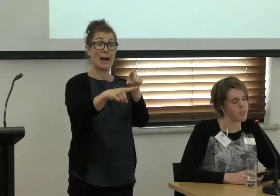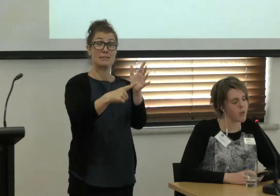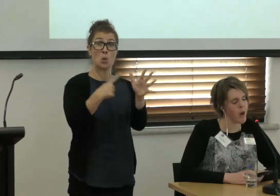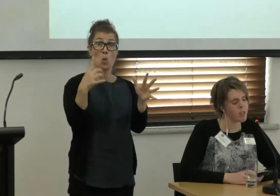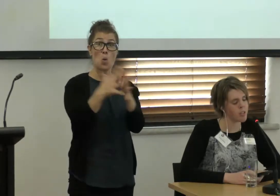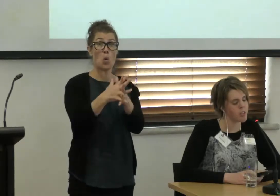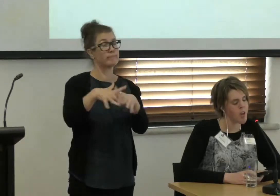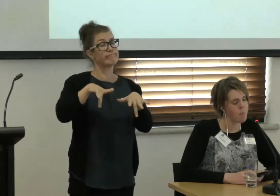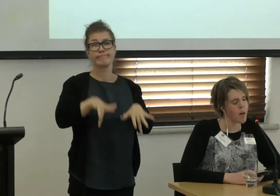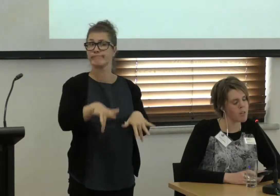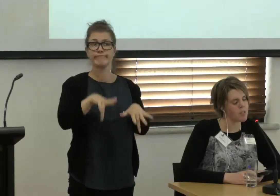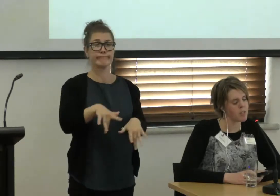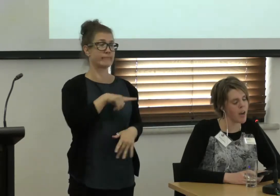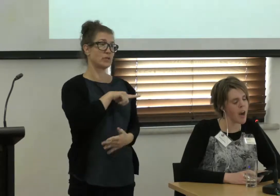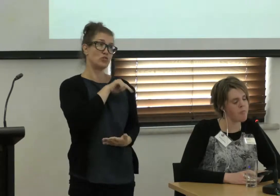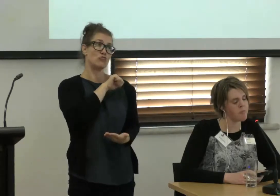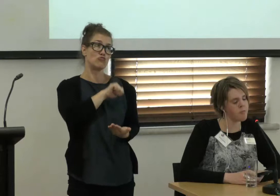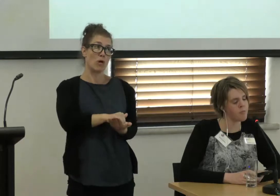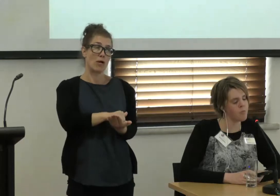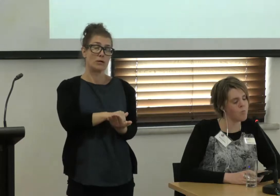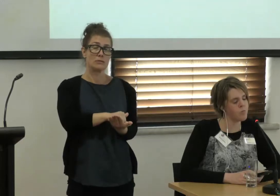is correct. But they've